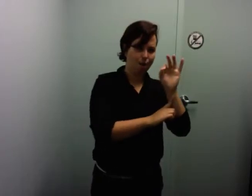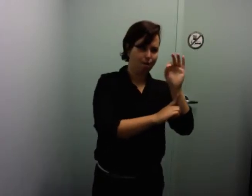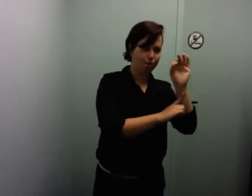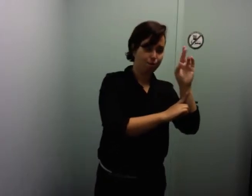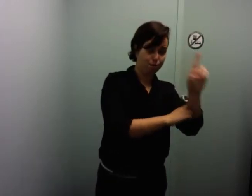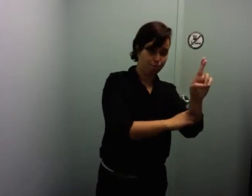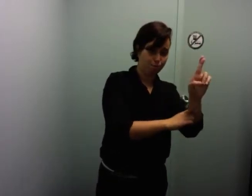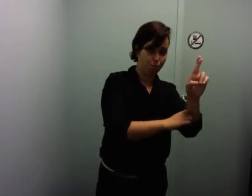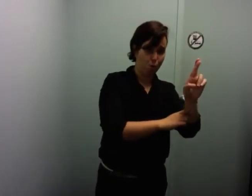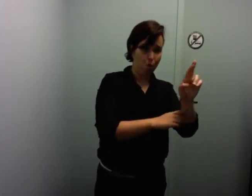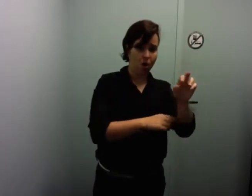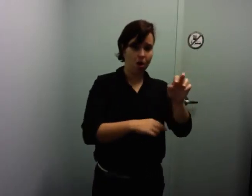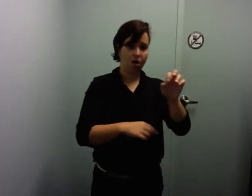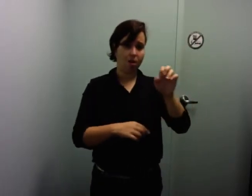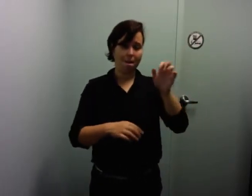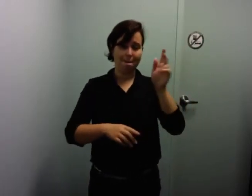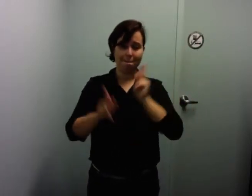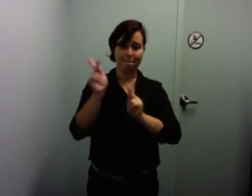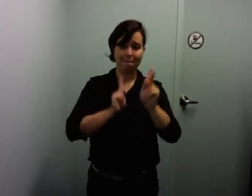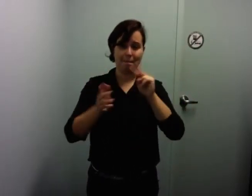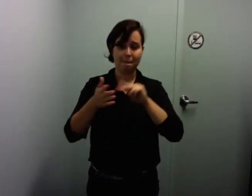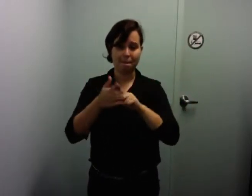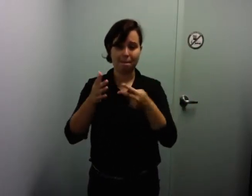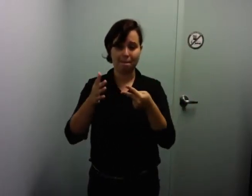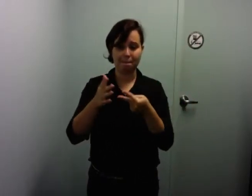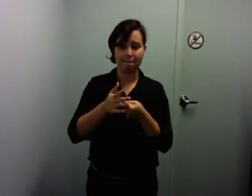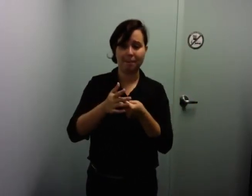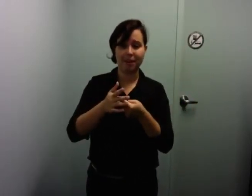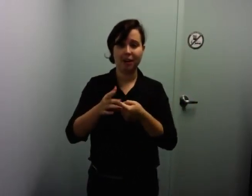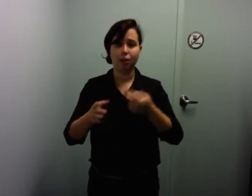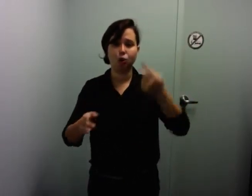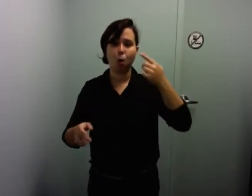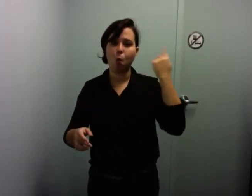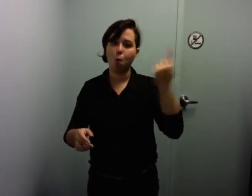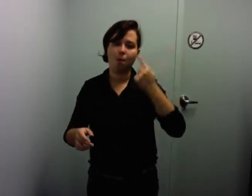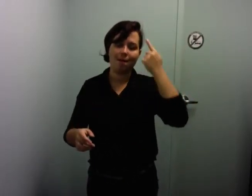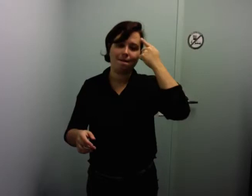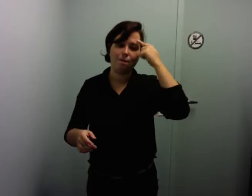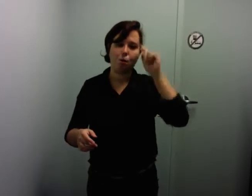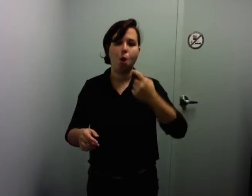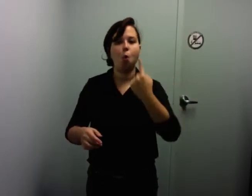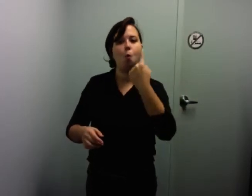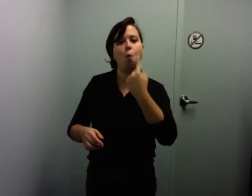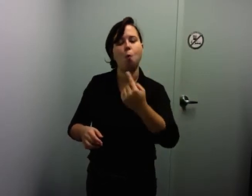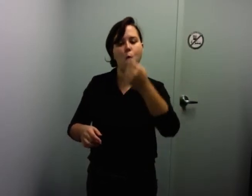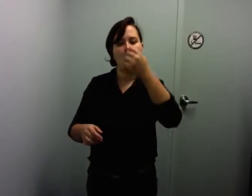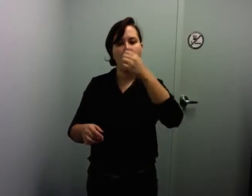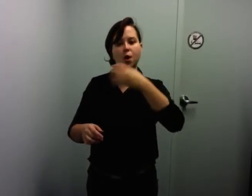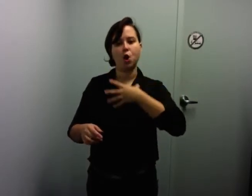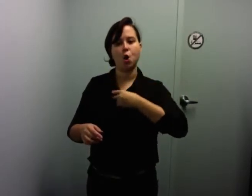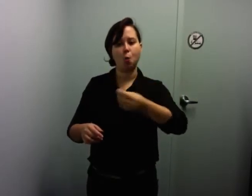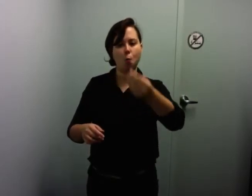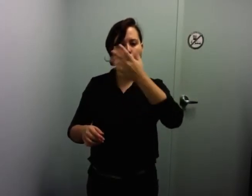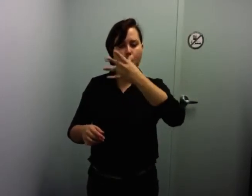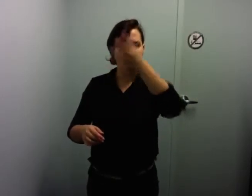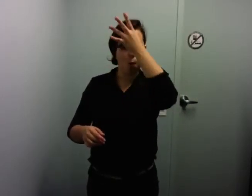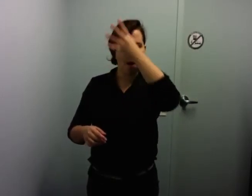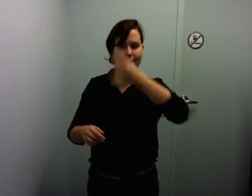by, and for one white man in 17, because the requirements to participate in government were